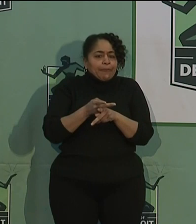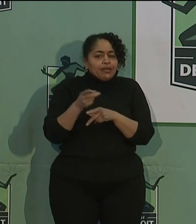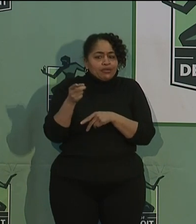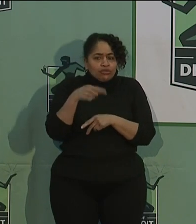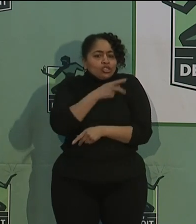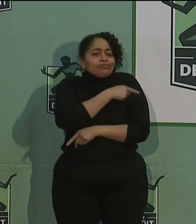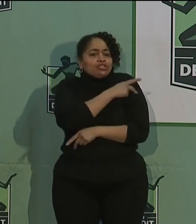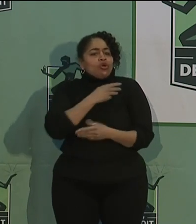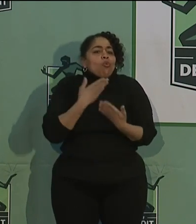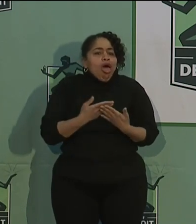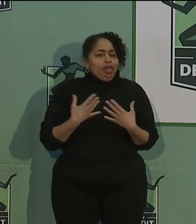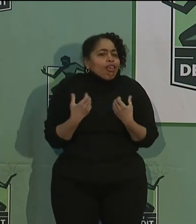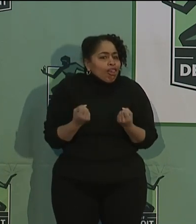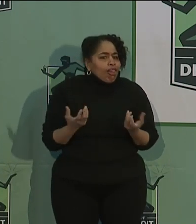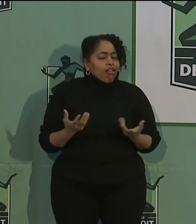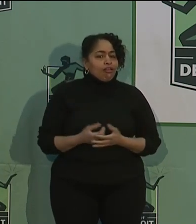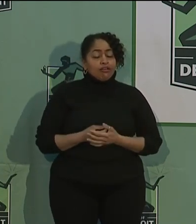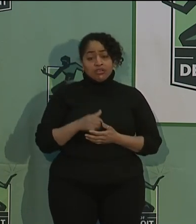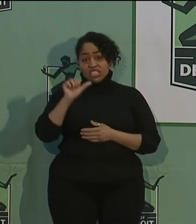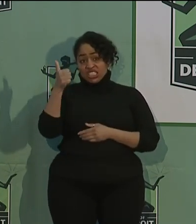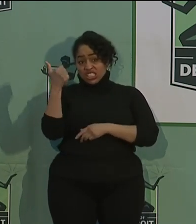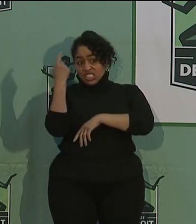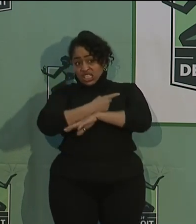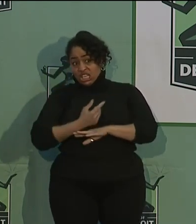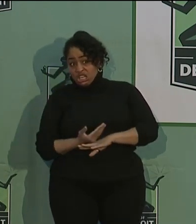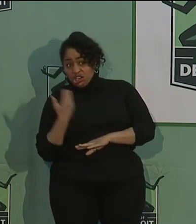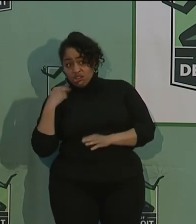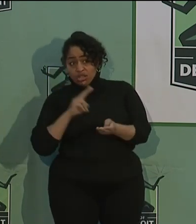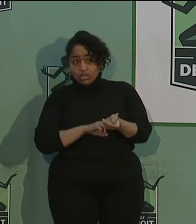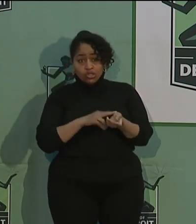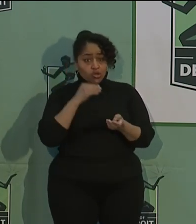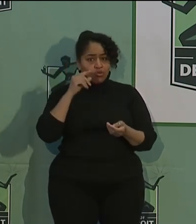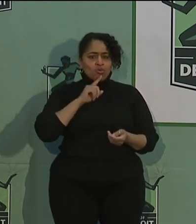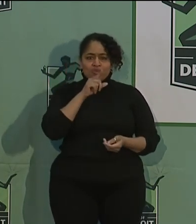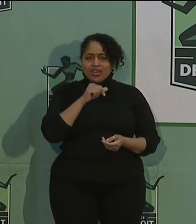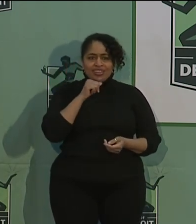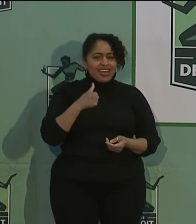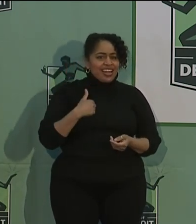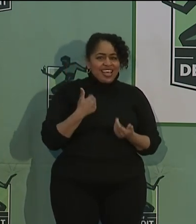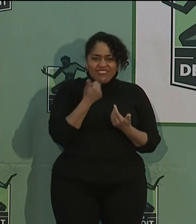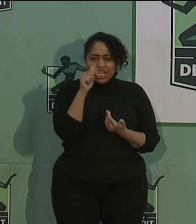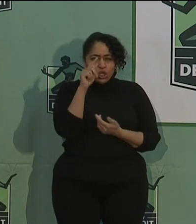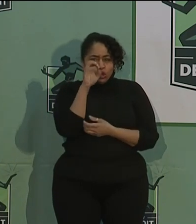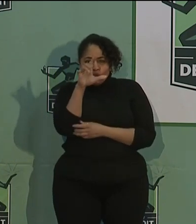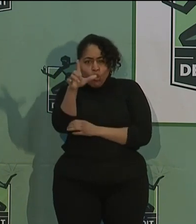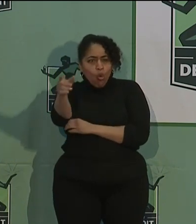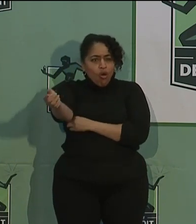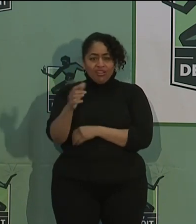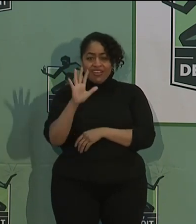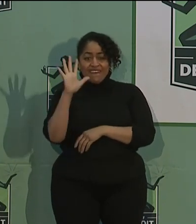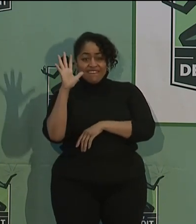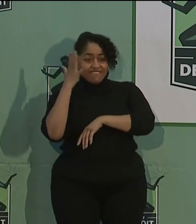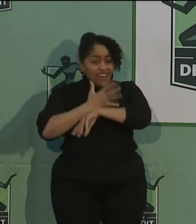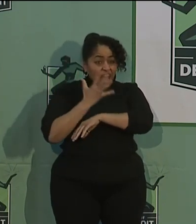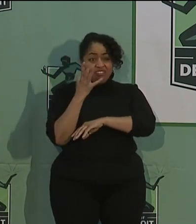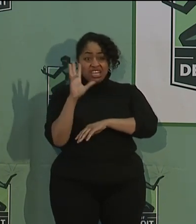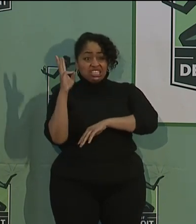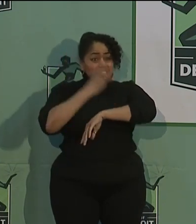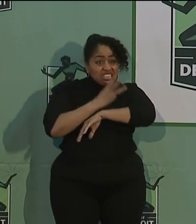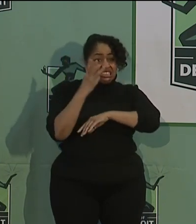these patients well. 10 days ago, the nursing homes didn't really have a tool because it took 5-6 days to get test results